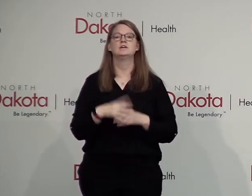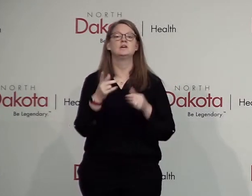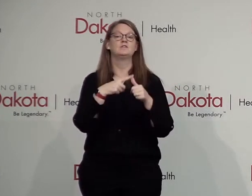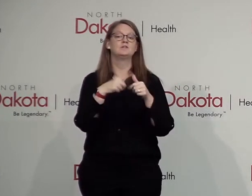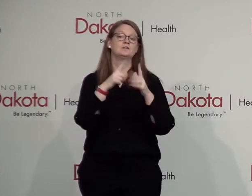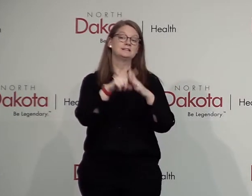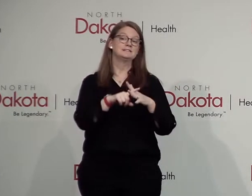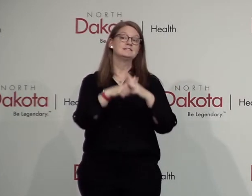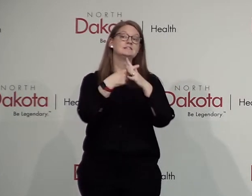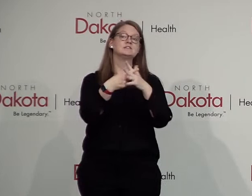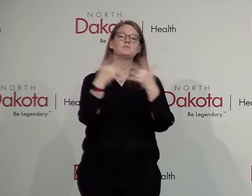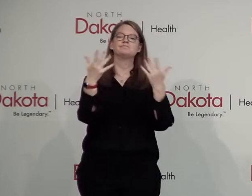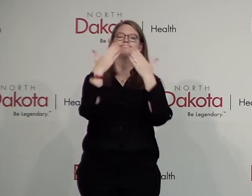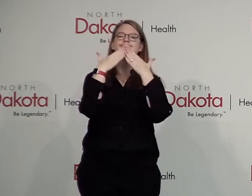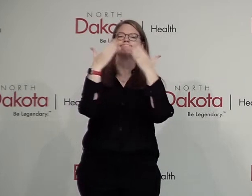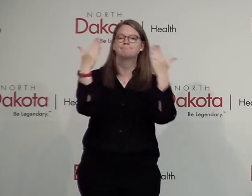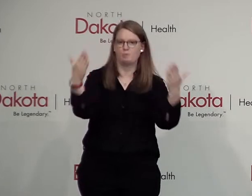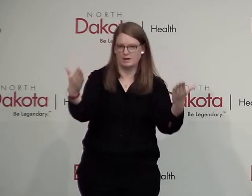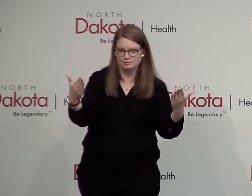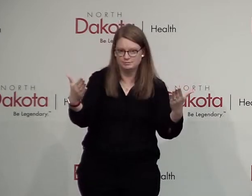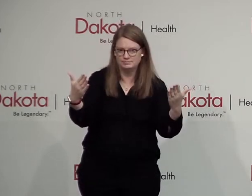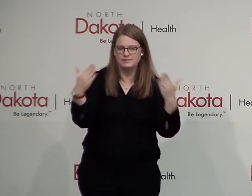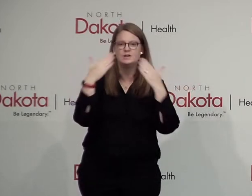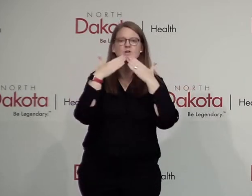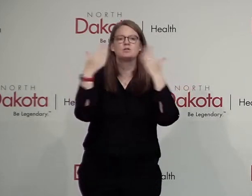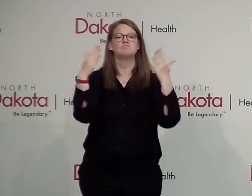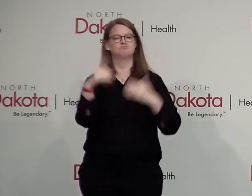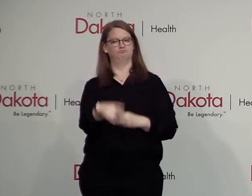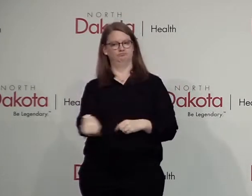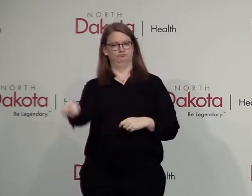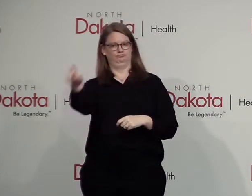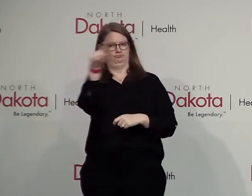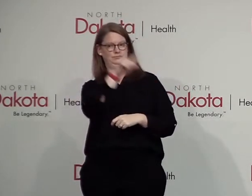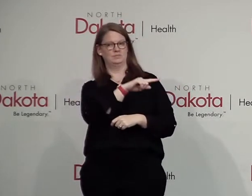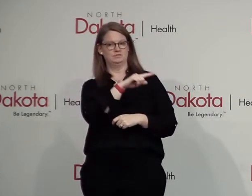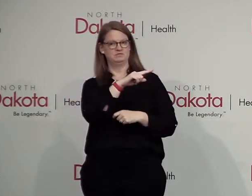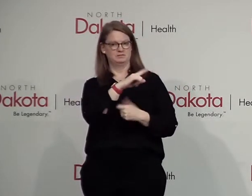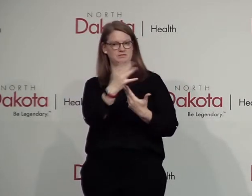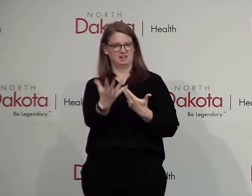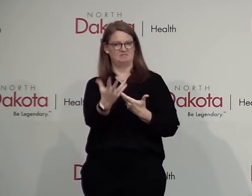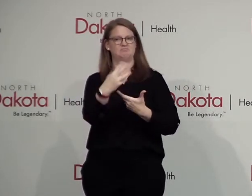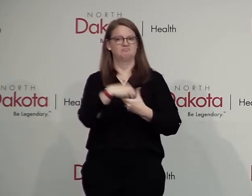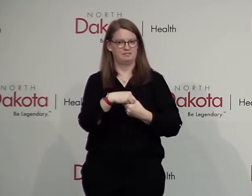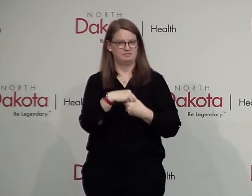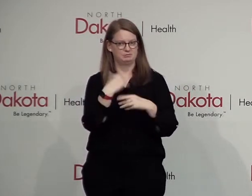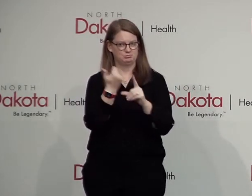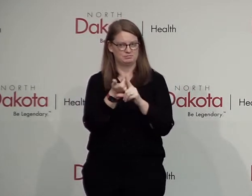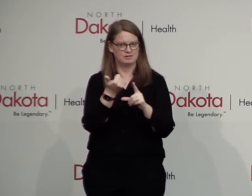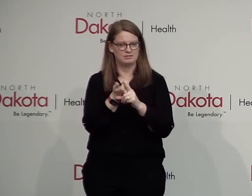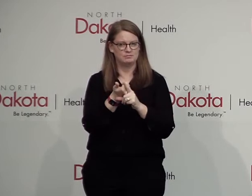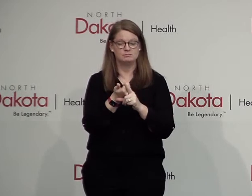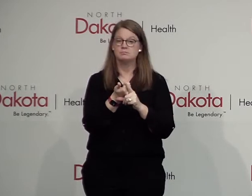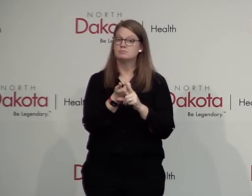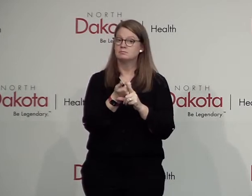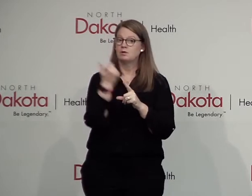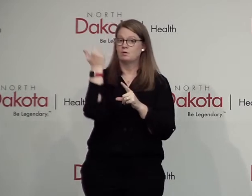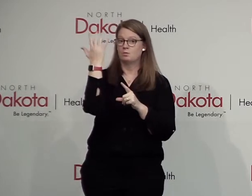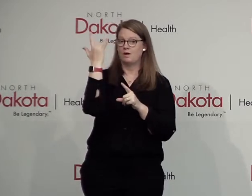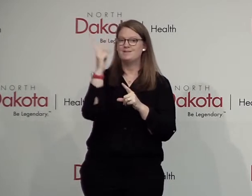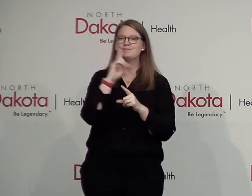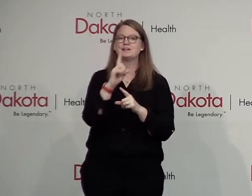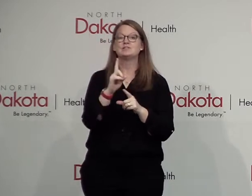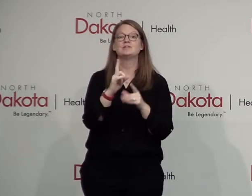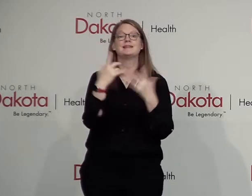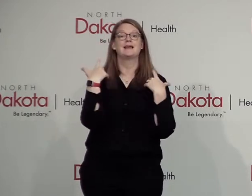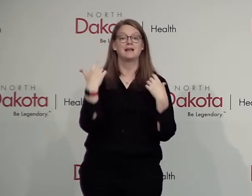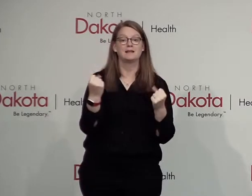with gratitude for all of you that are doing your part to ensure the health and safety of the